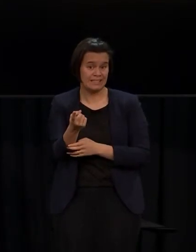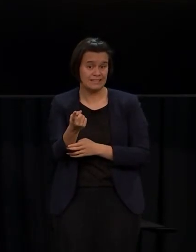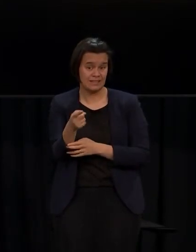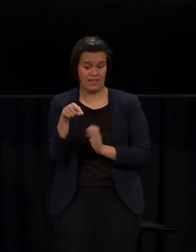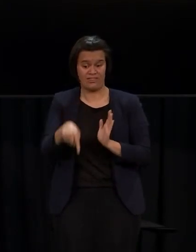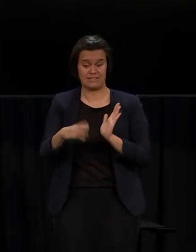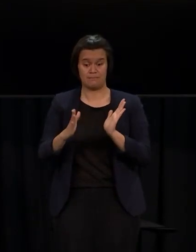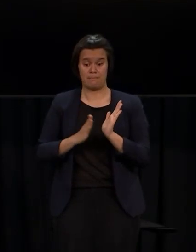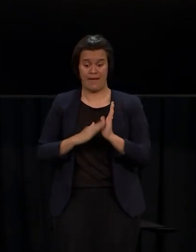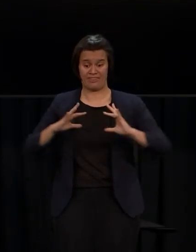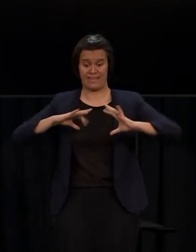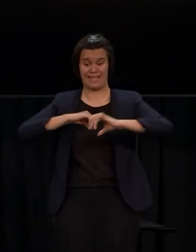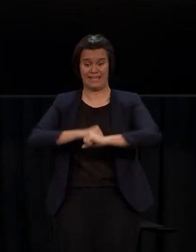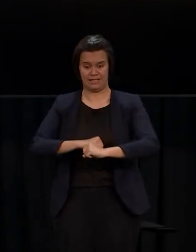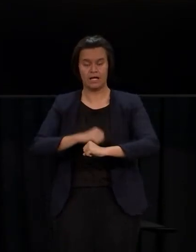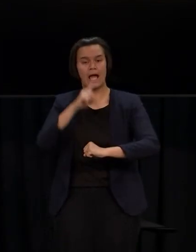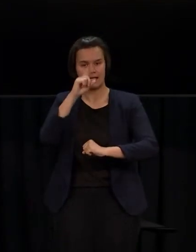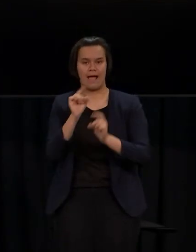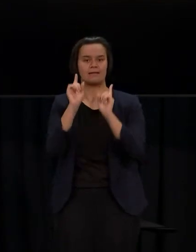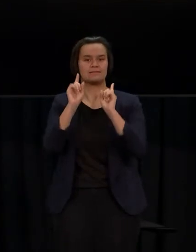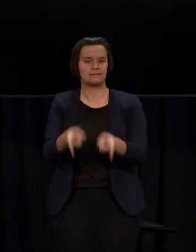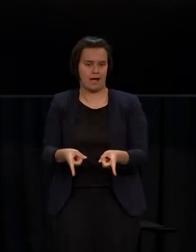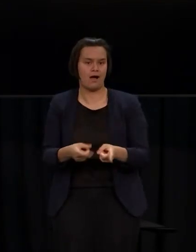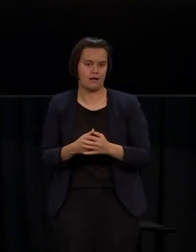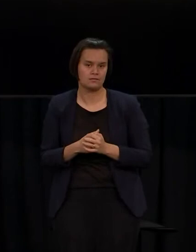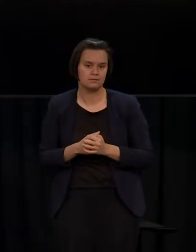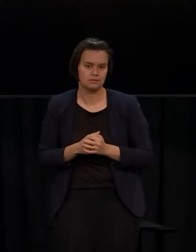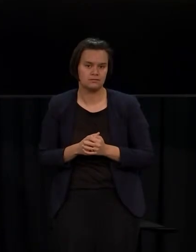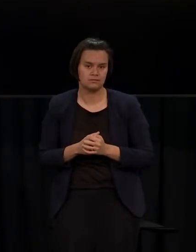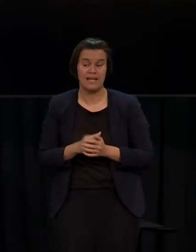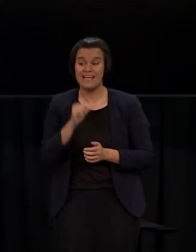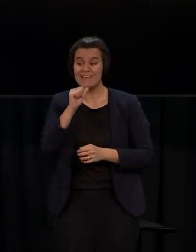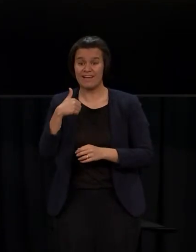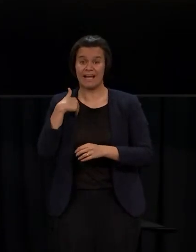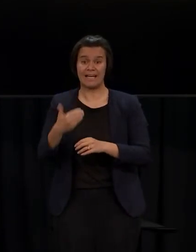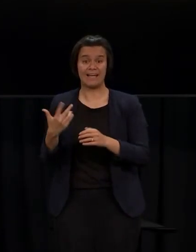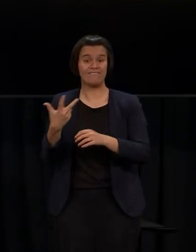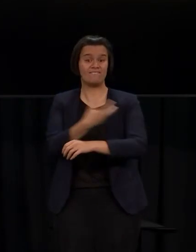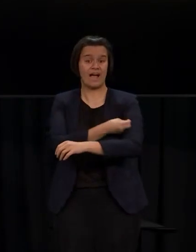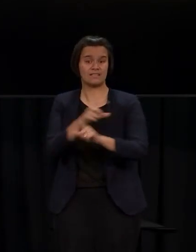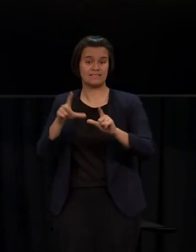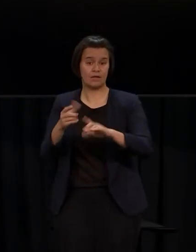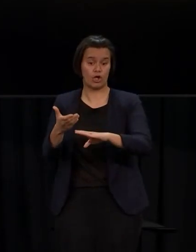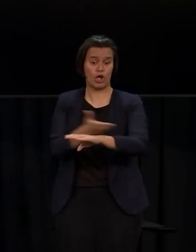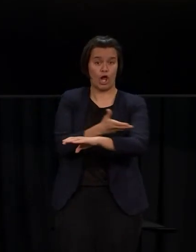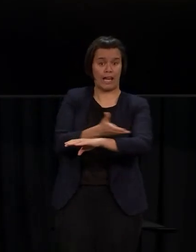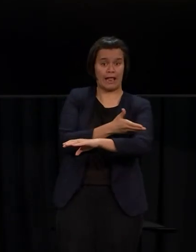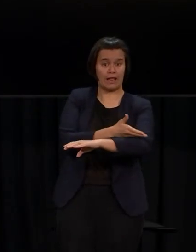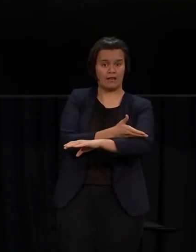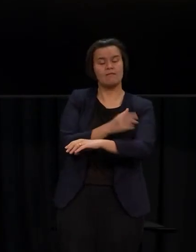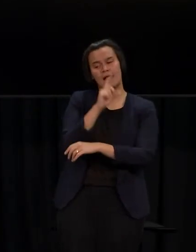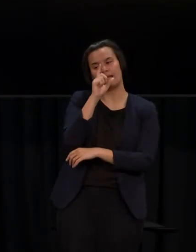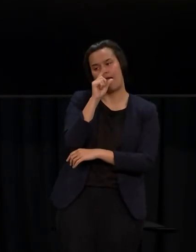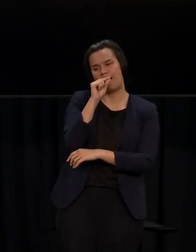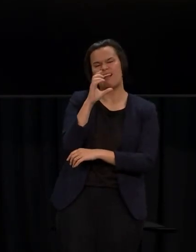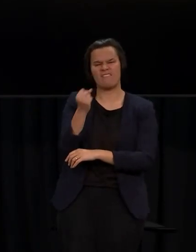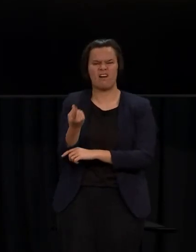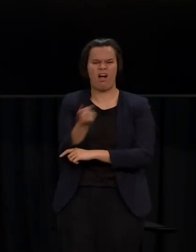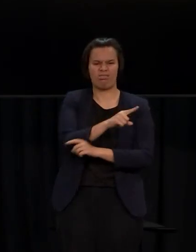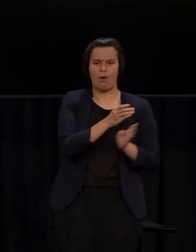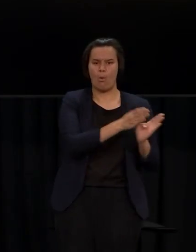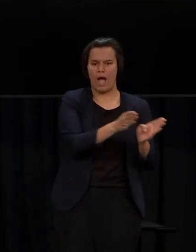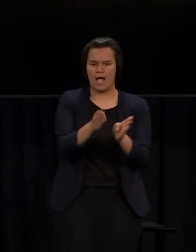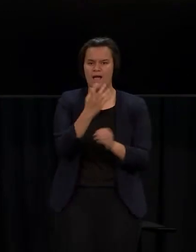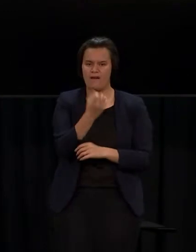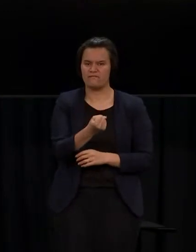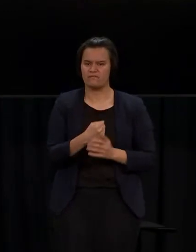this month. But should we need any version of the vaccine certificate earlier, we do have the ability to use other forms of the certificate. One